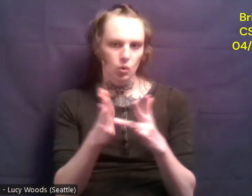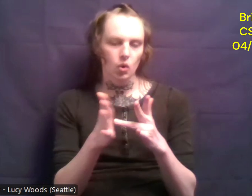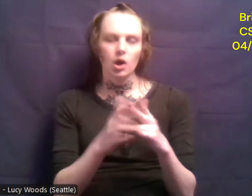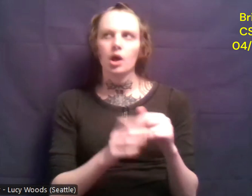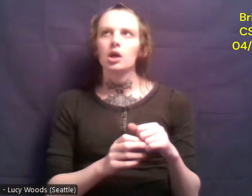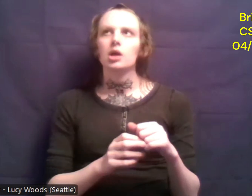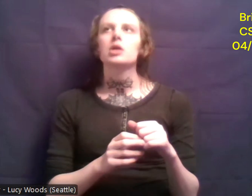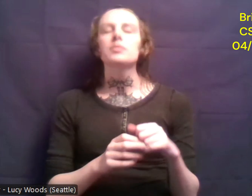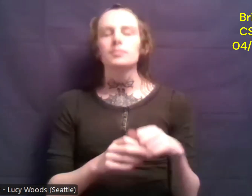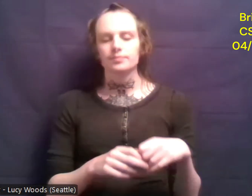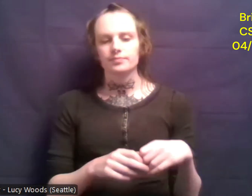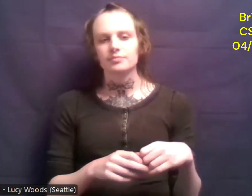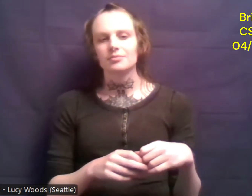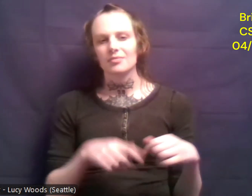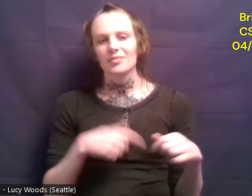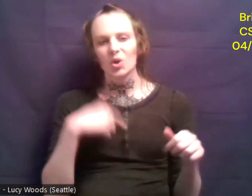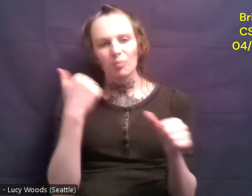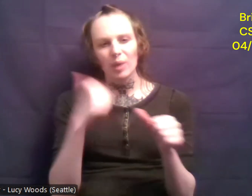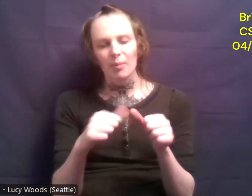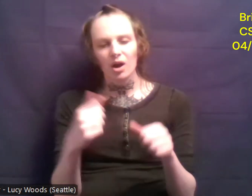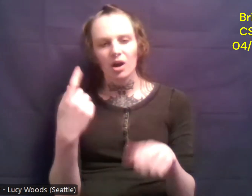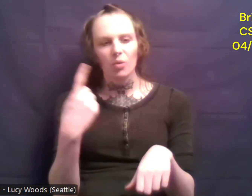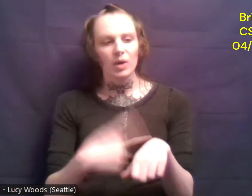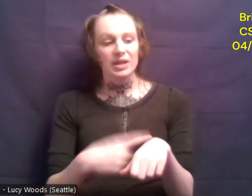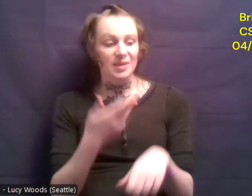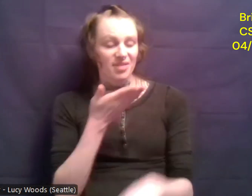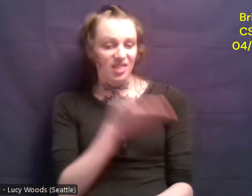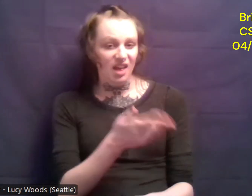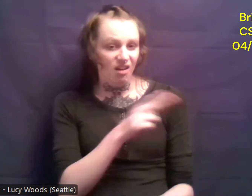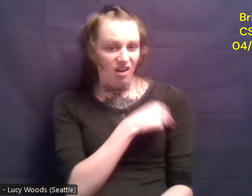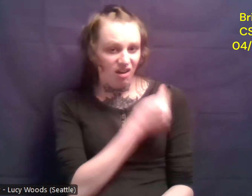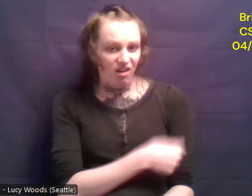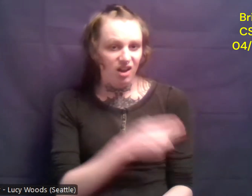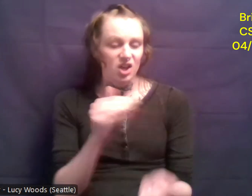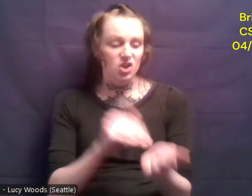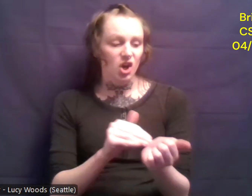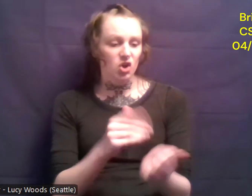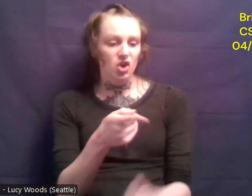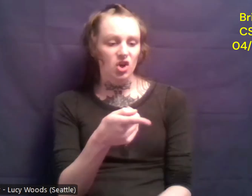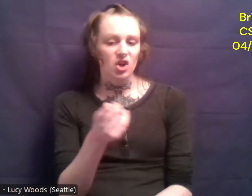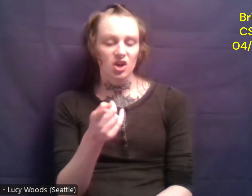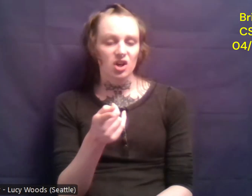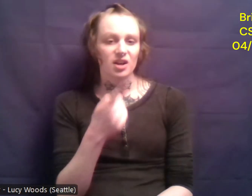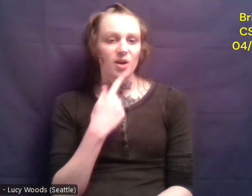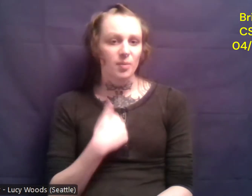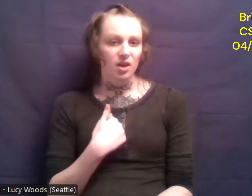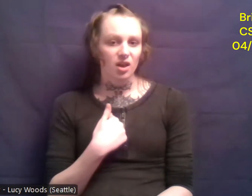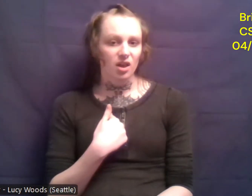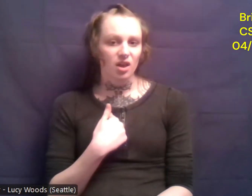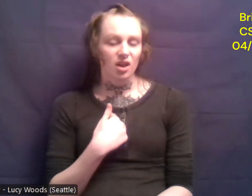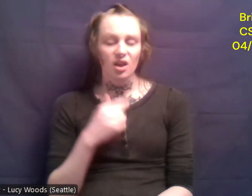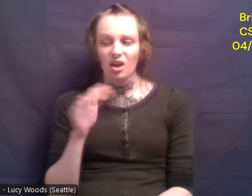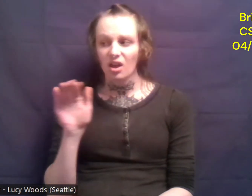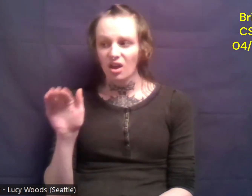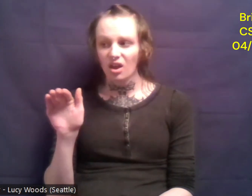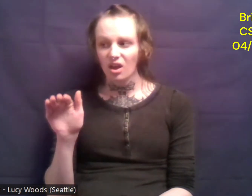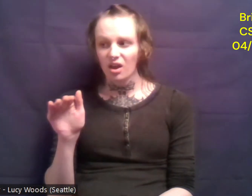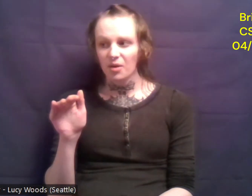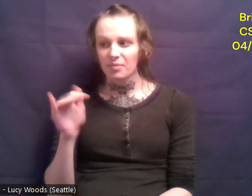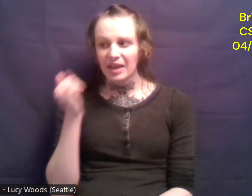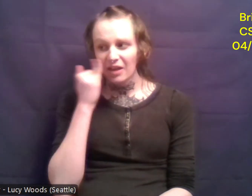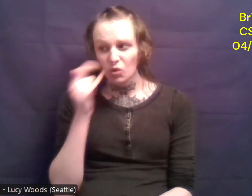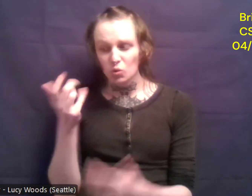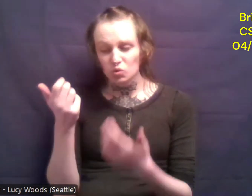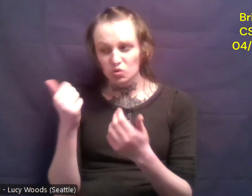I remember one of the doctors saying to me, like, if you try anything like he didn't specifically say alcohol,